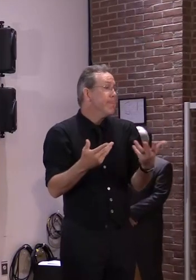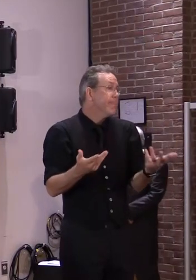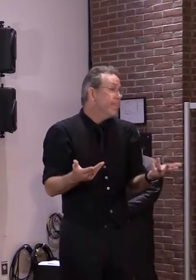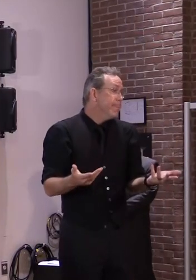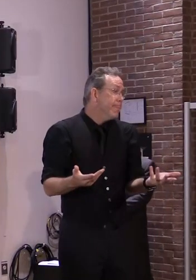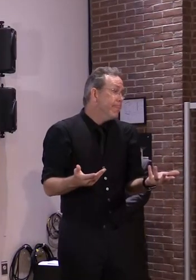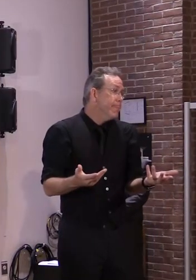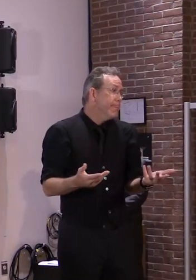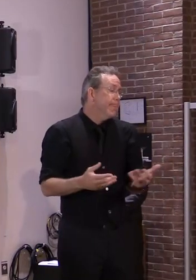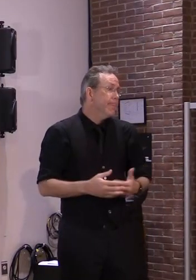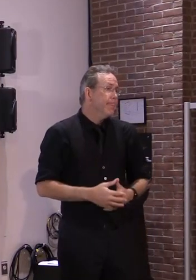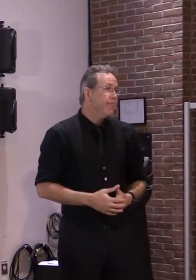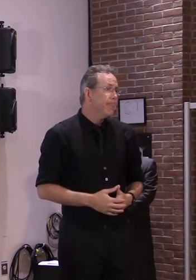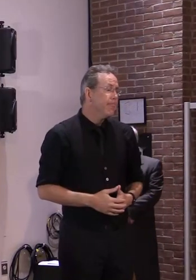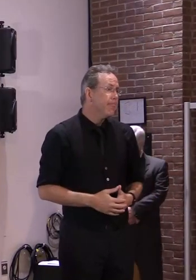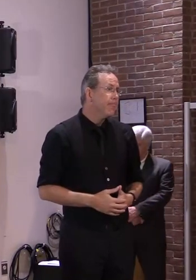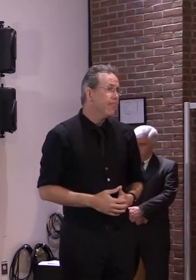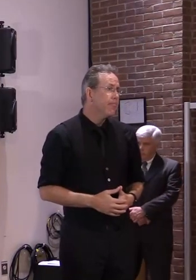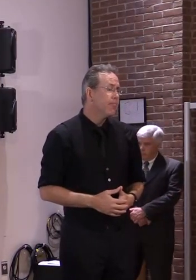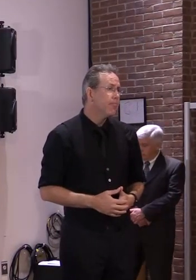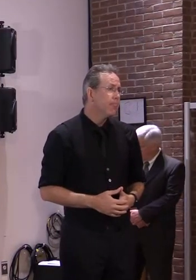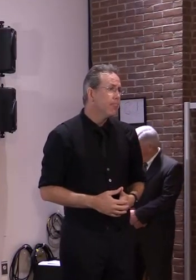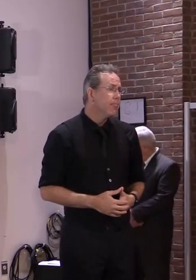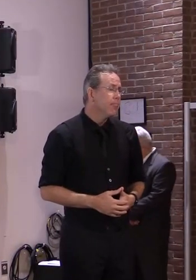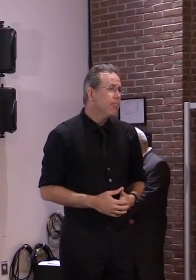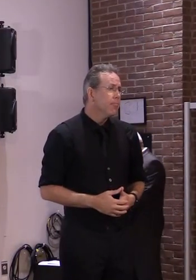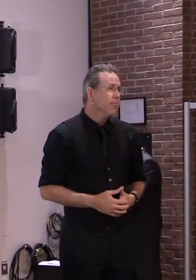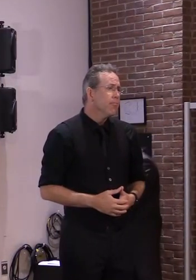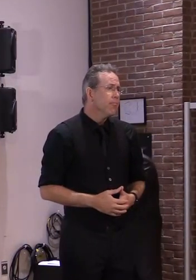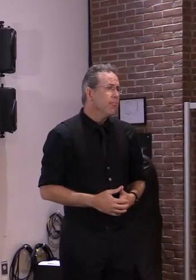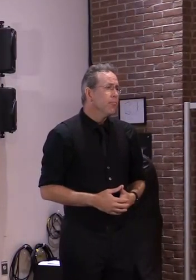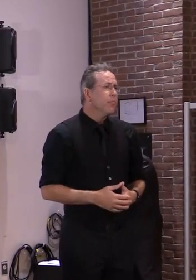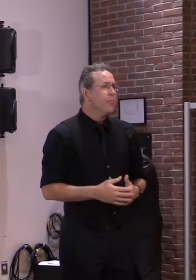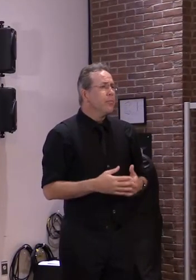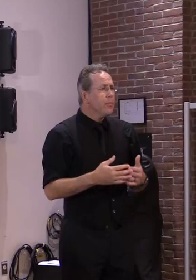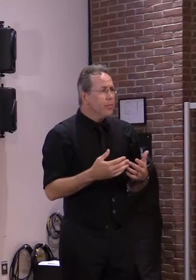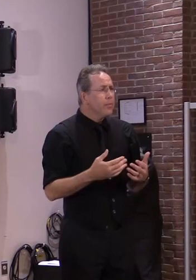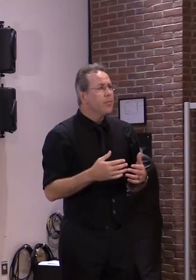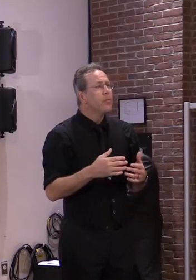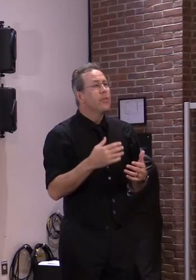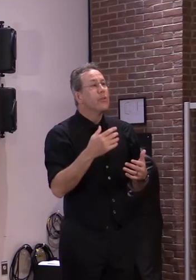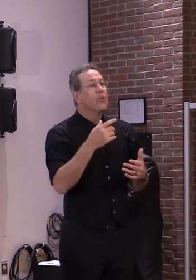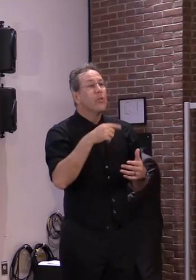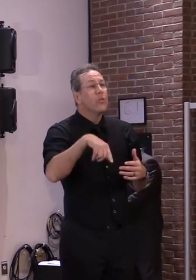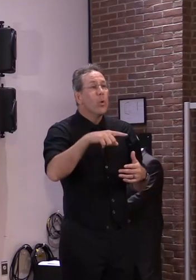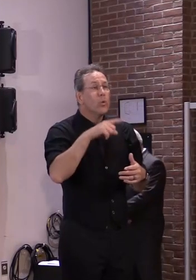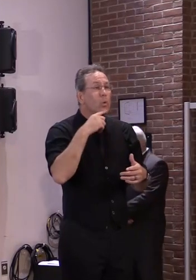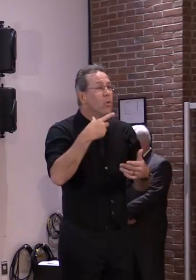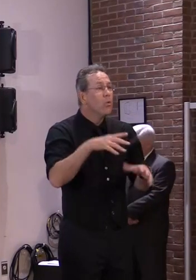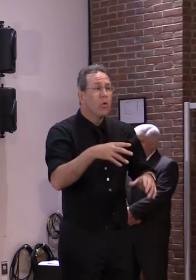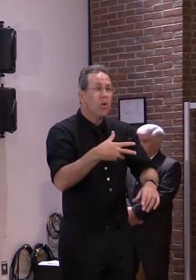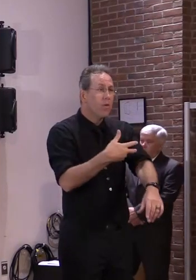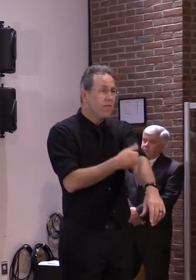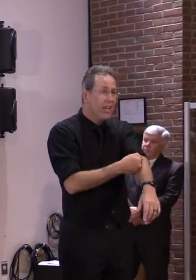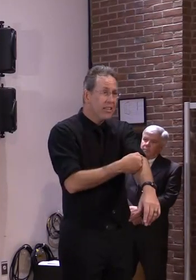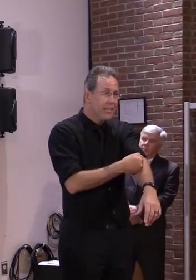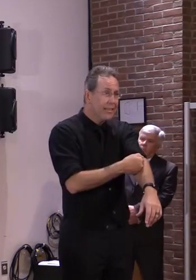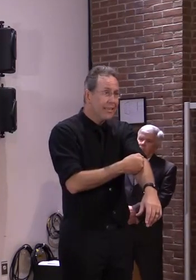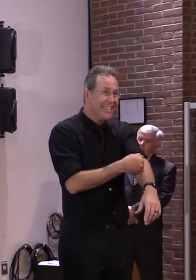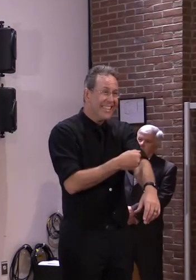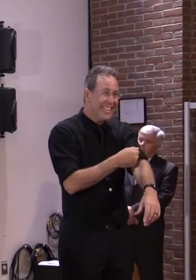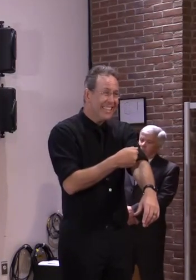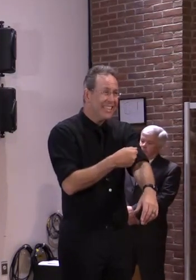said before, we do not view the unvaccinated group in Vermont as